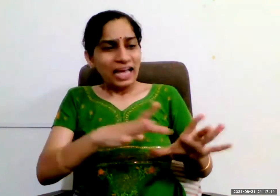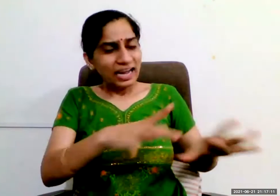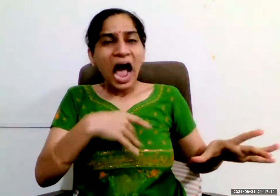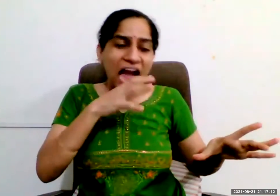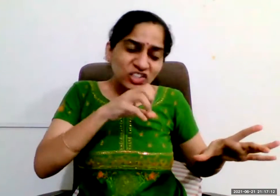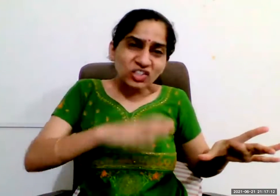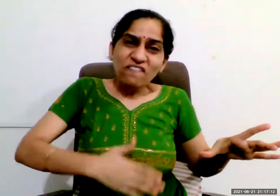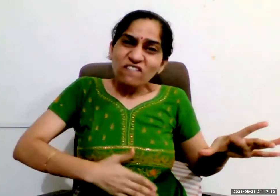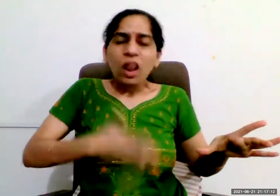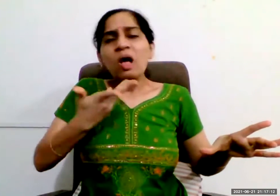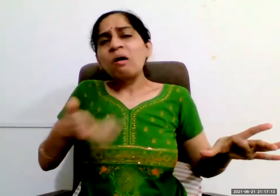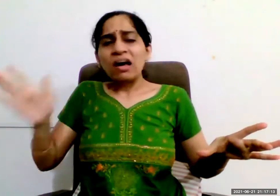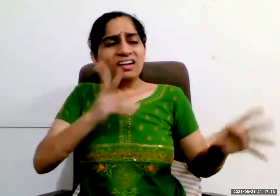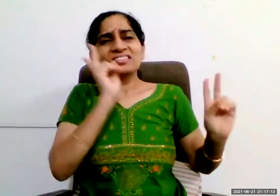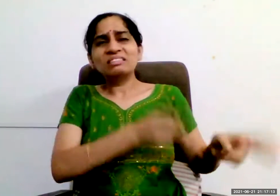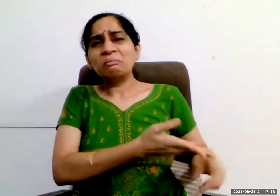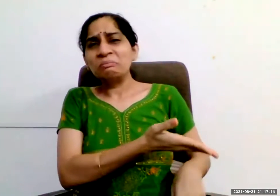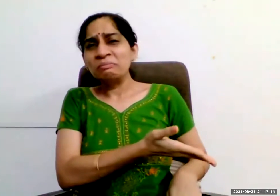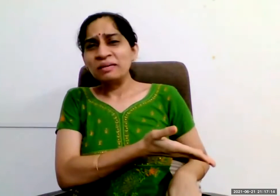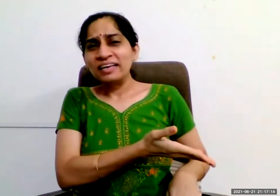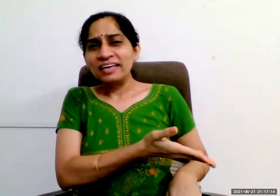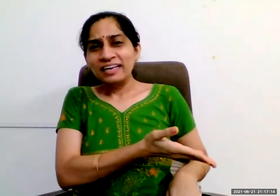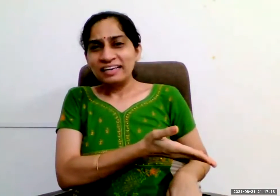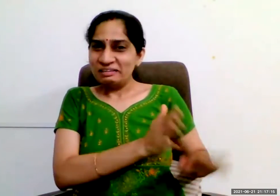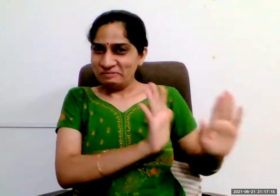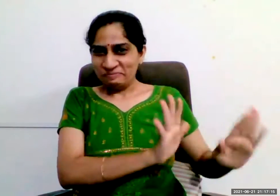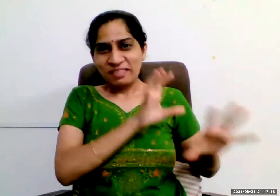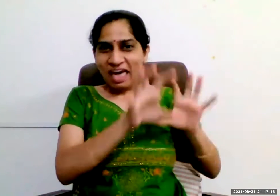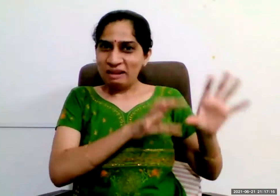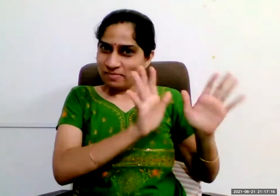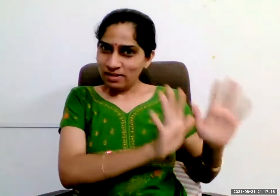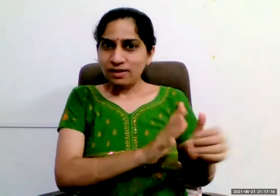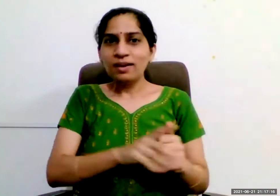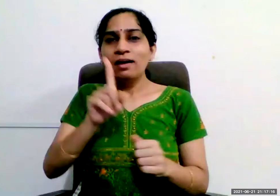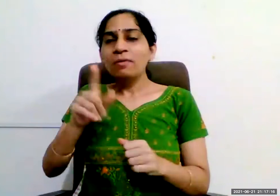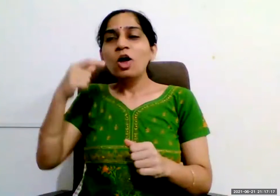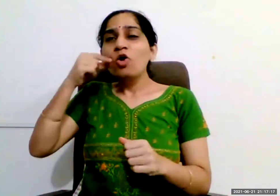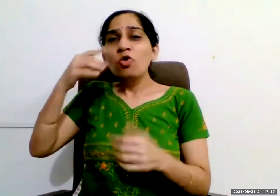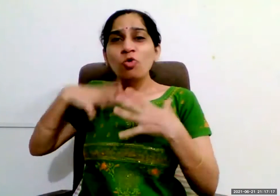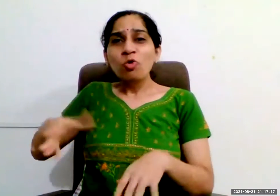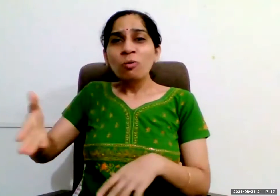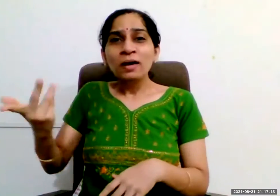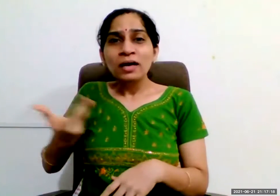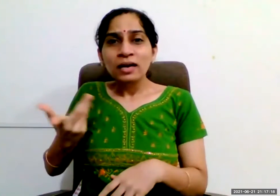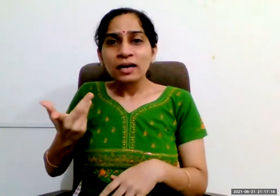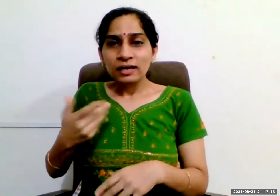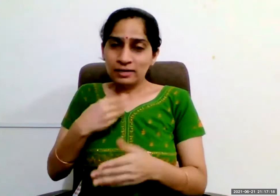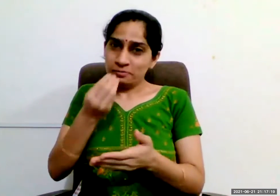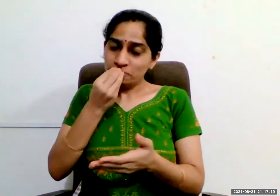And on the comparative, how do humans behave? They will eat, they will pack, they will pack for the family, they will pack for the neighbors,